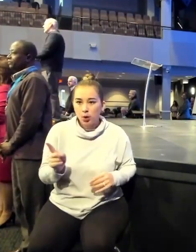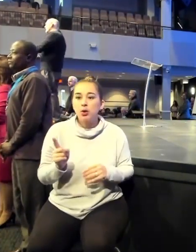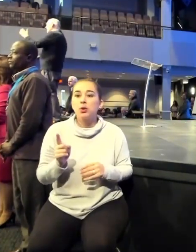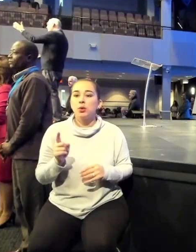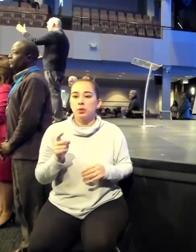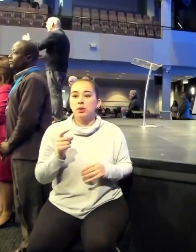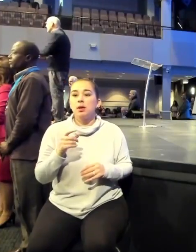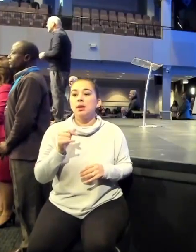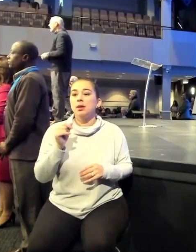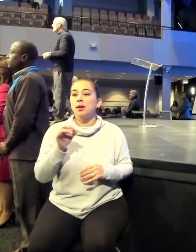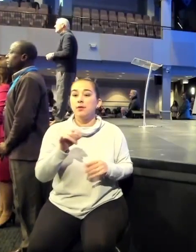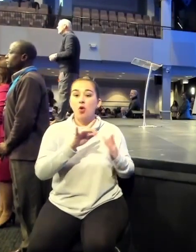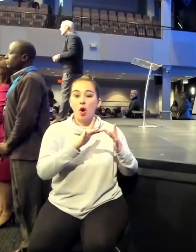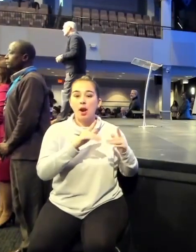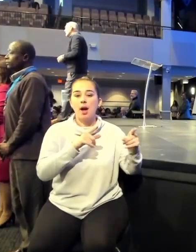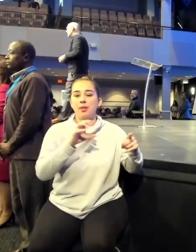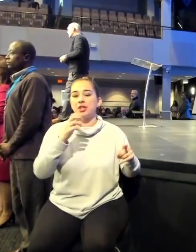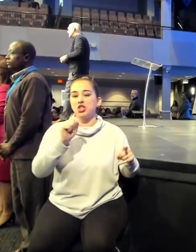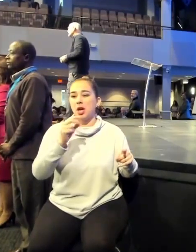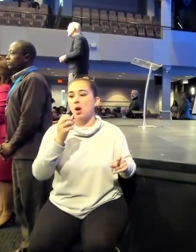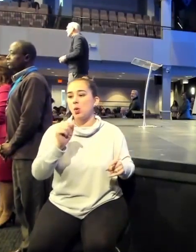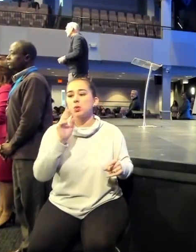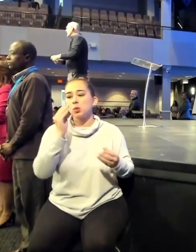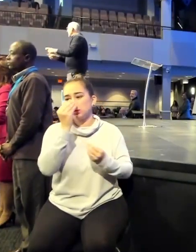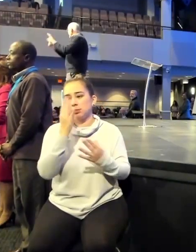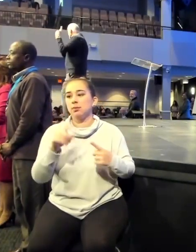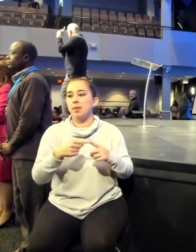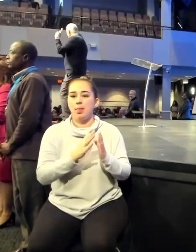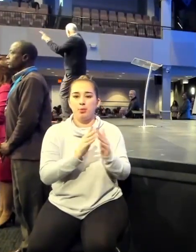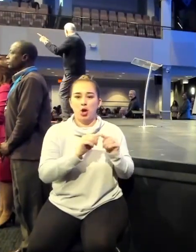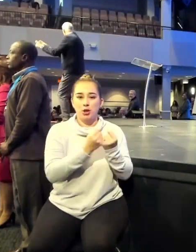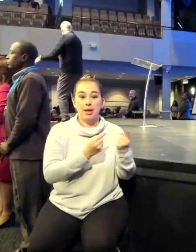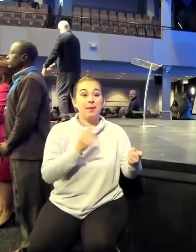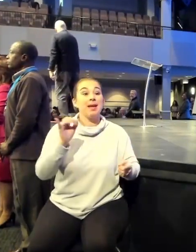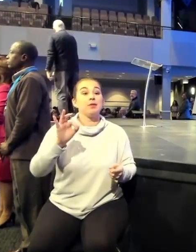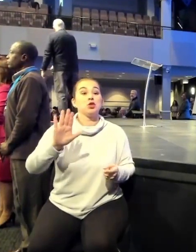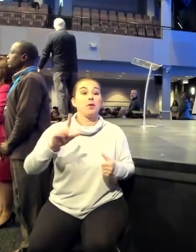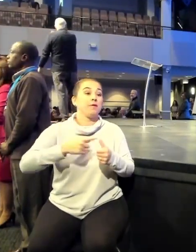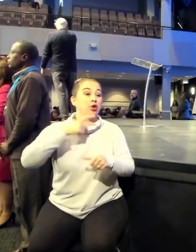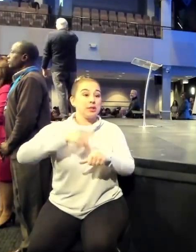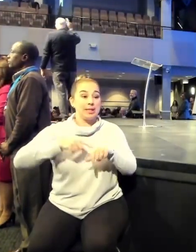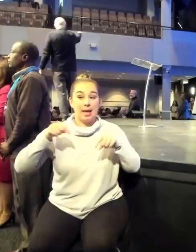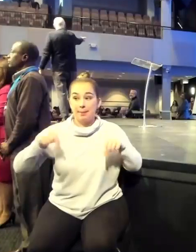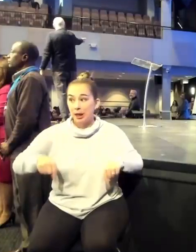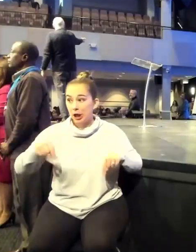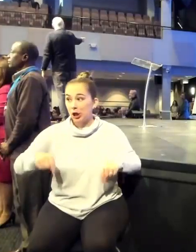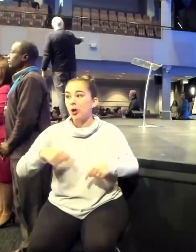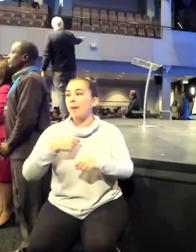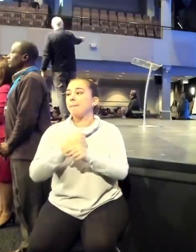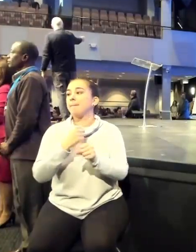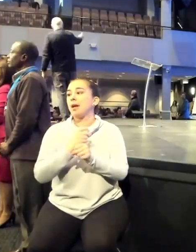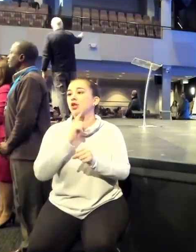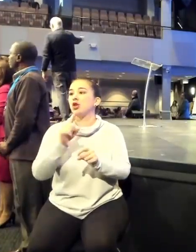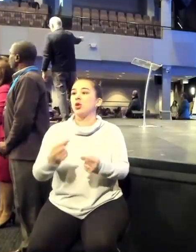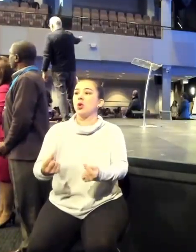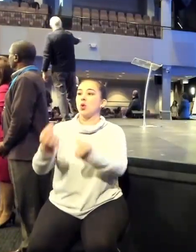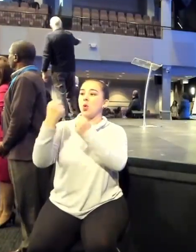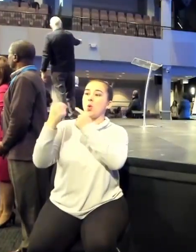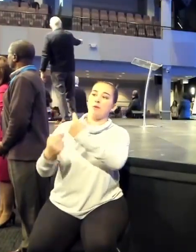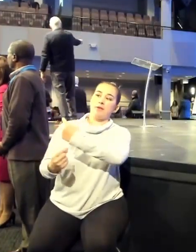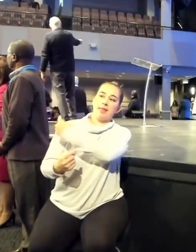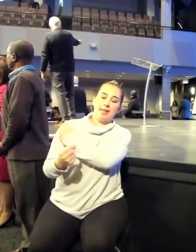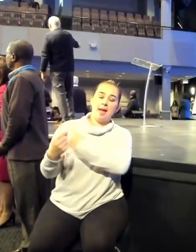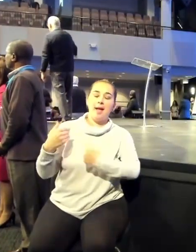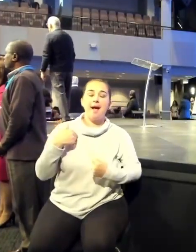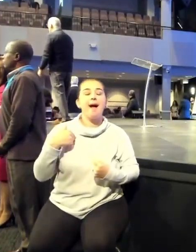prayer. If you're online, the chat host will let you know about a prayer team there. If this is your first time with us, head right over to my right. There's some